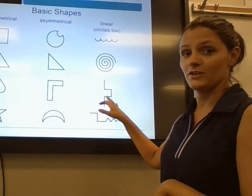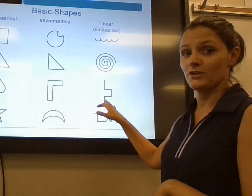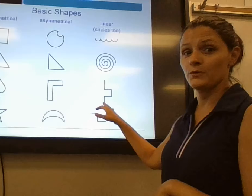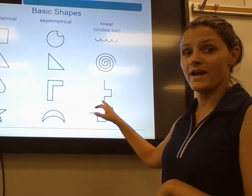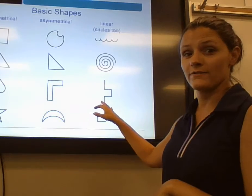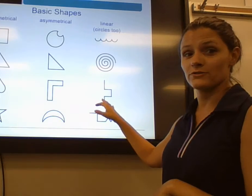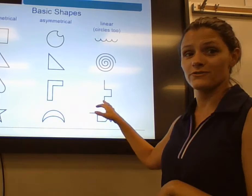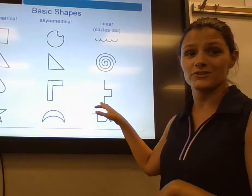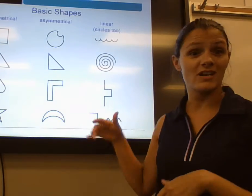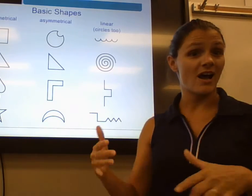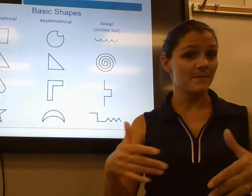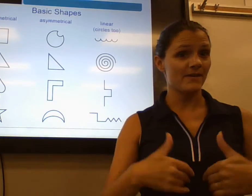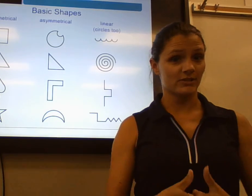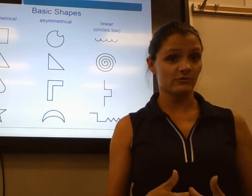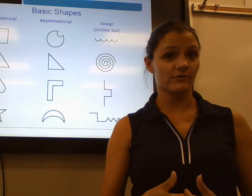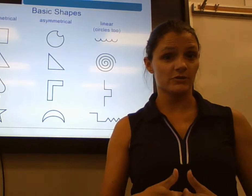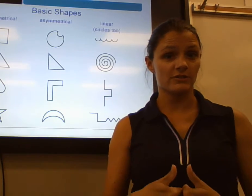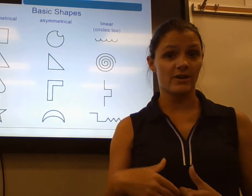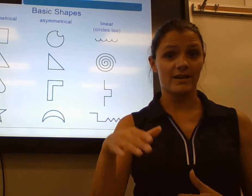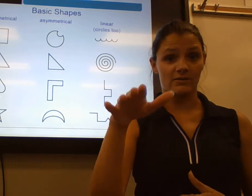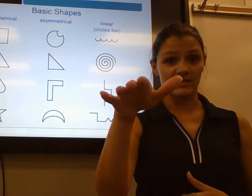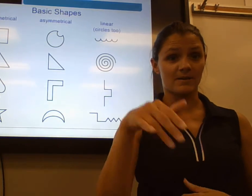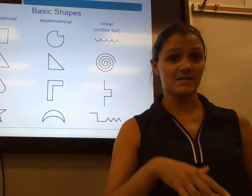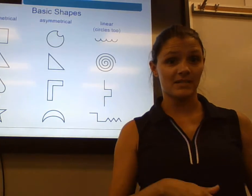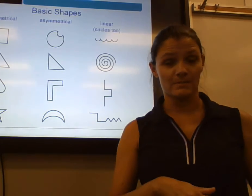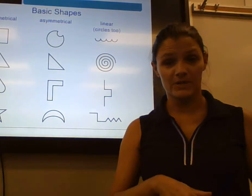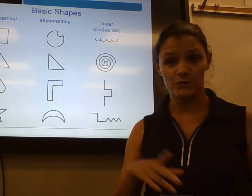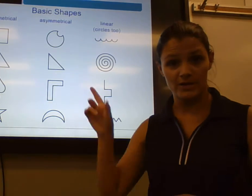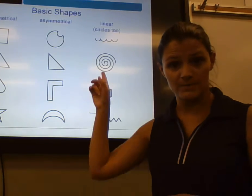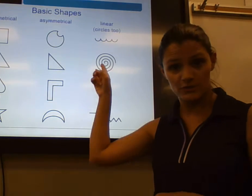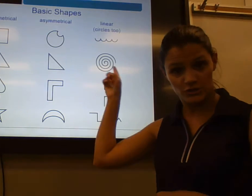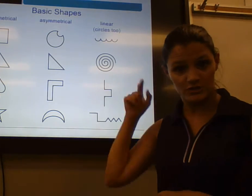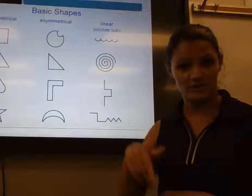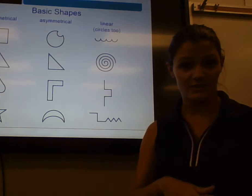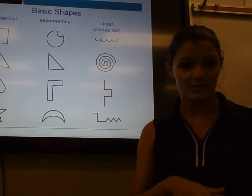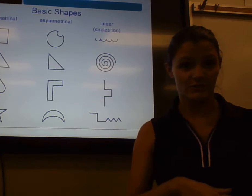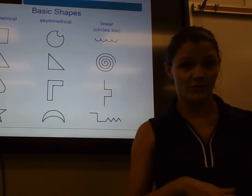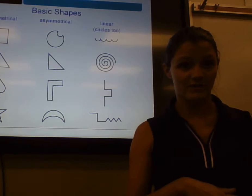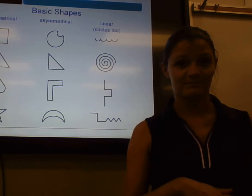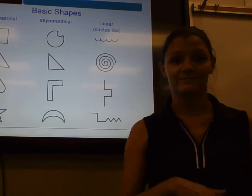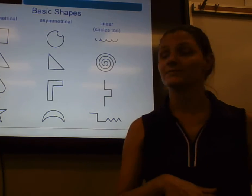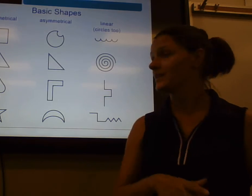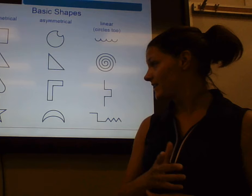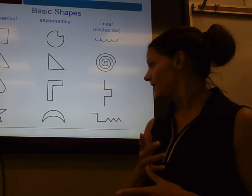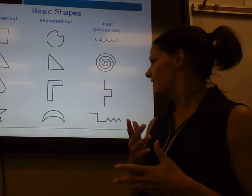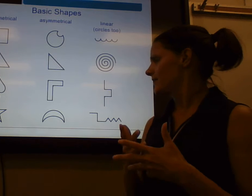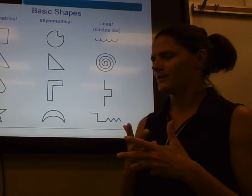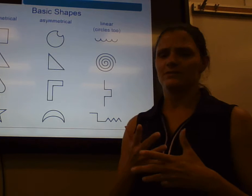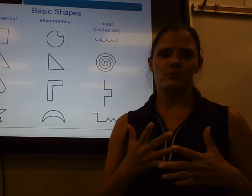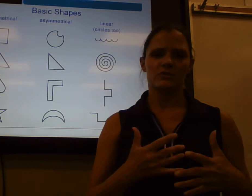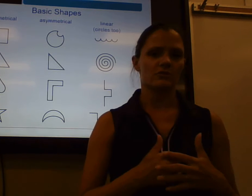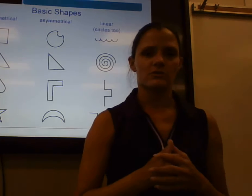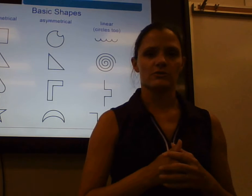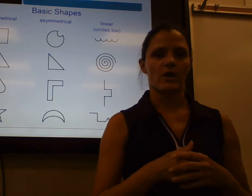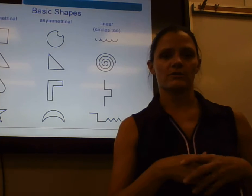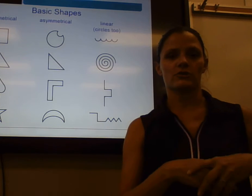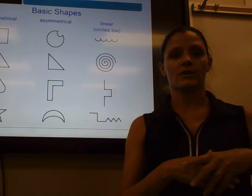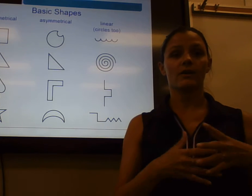You have to reverse it. I'm having to reverse it right now because I'm seeing a mirror image in the screen, which is just strange. All